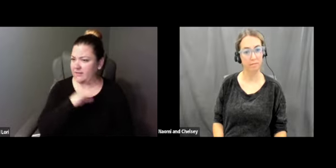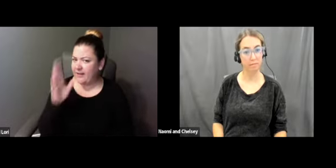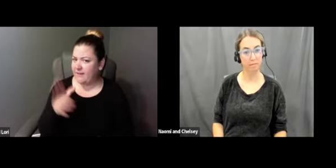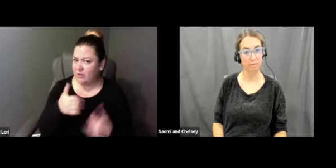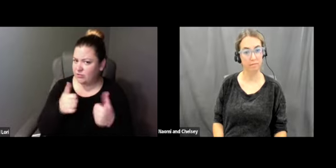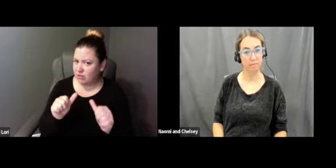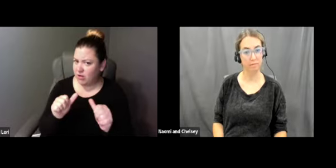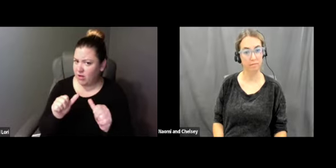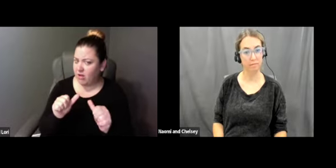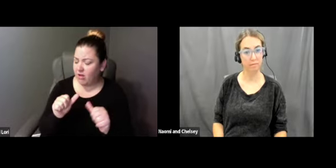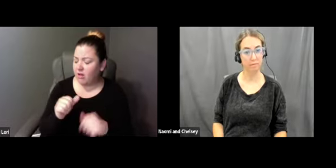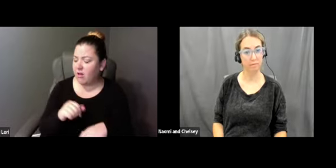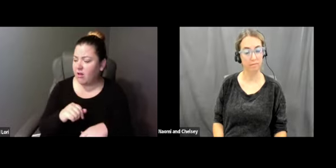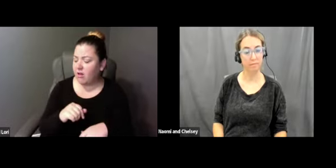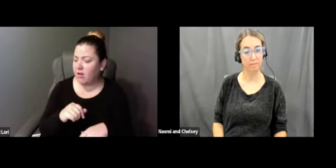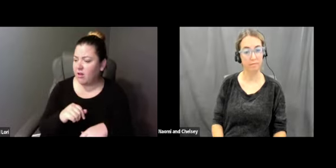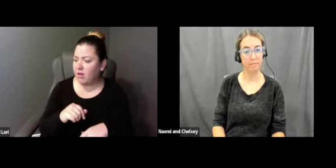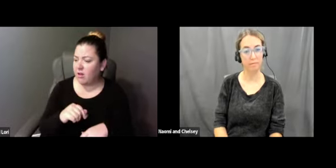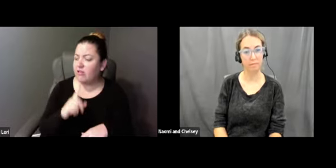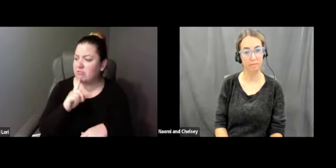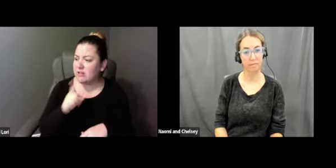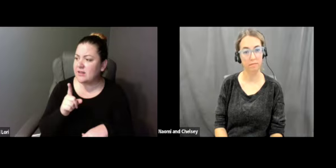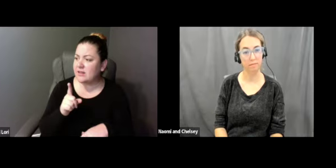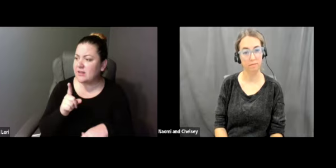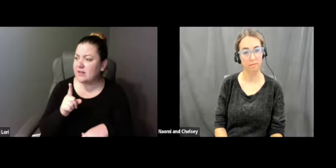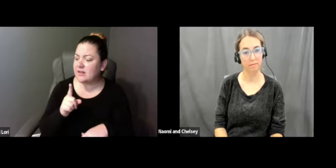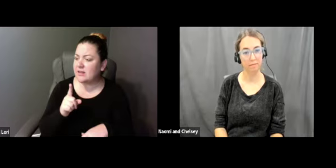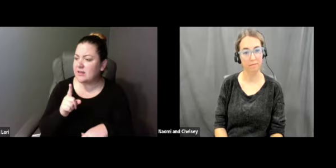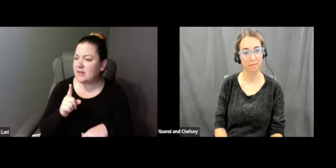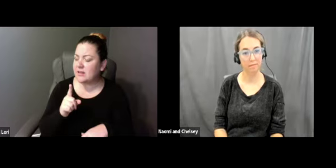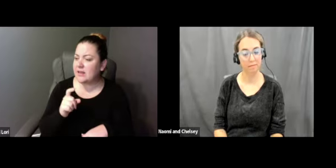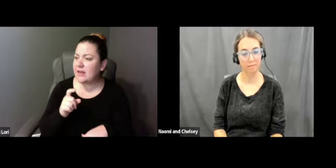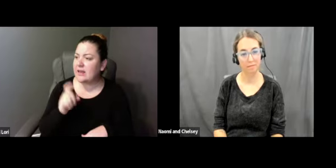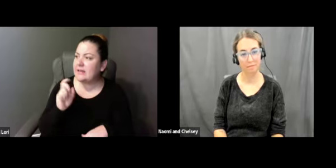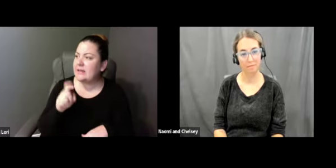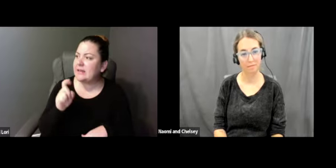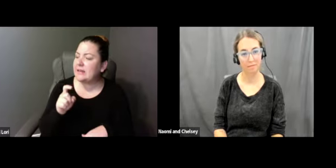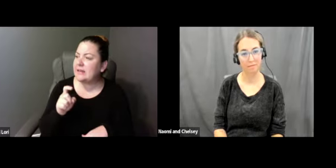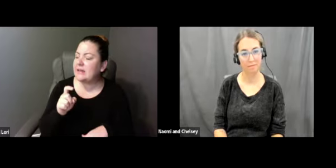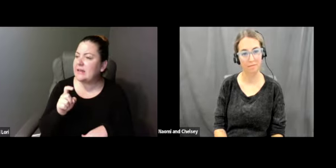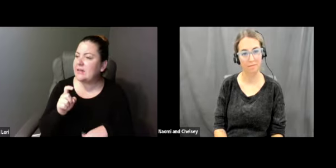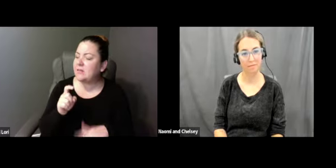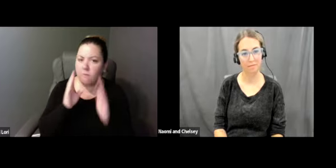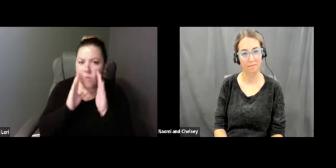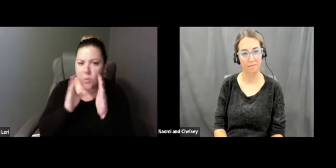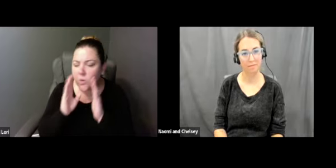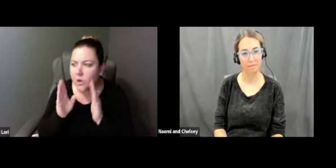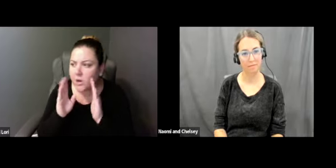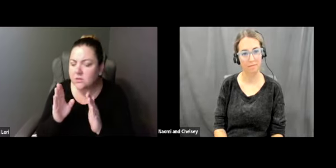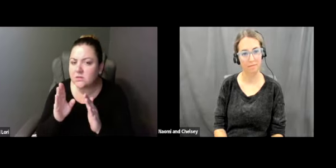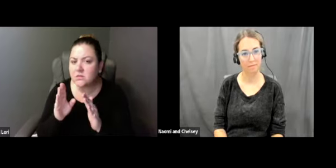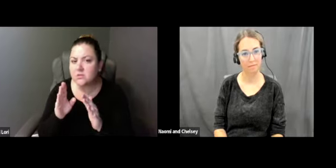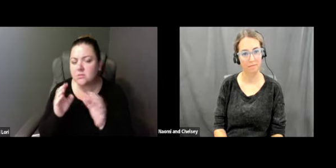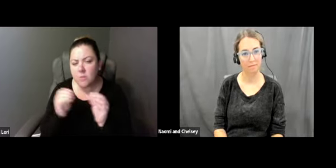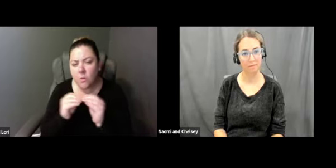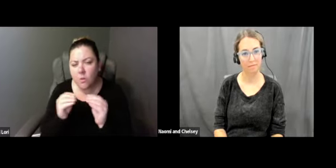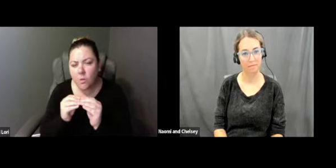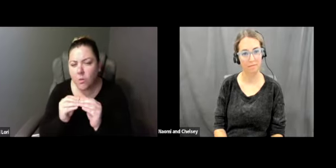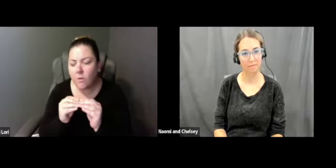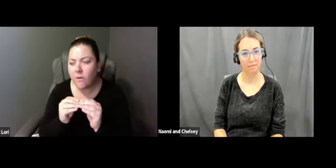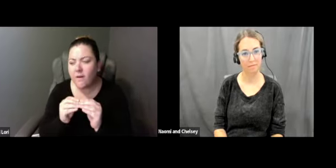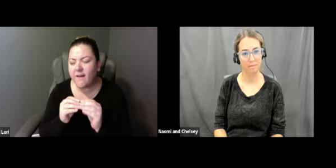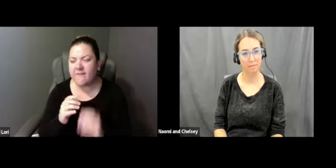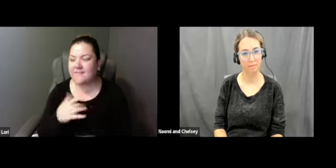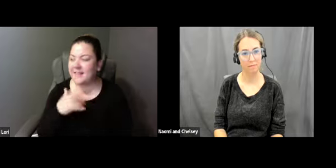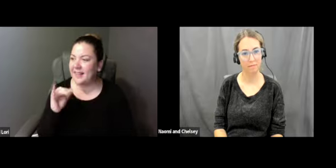before, and it really required a level of paying attention, being aware, which is, I